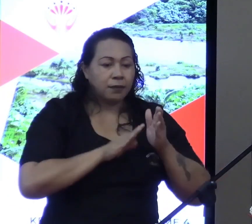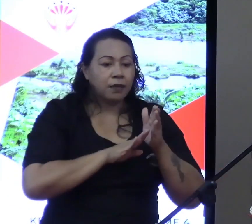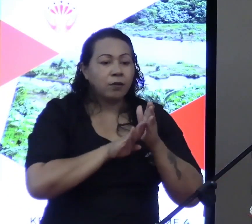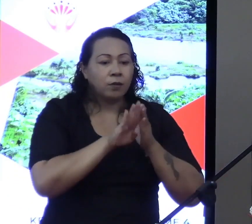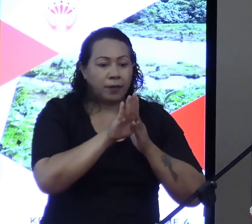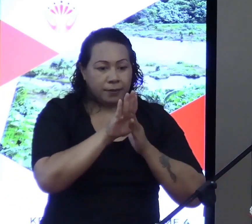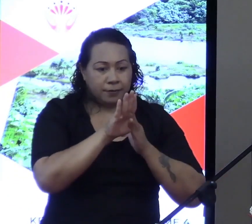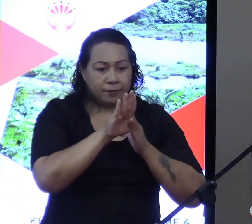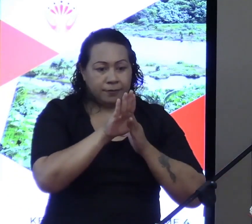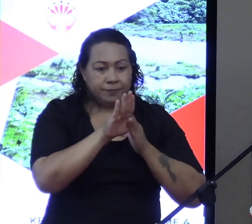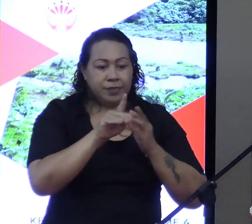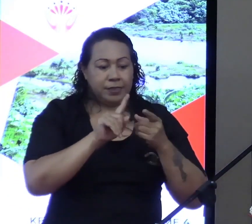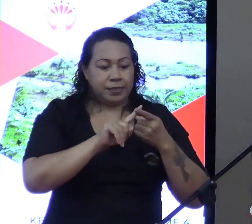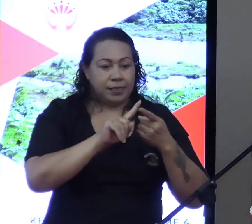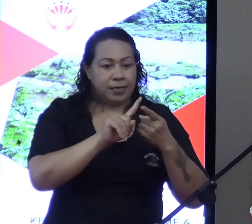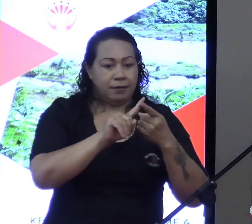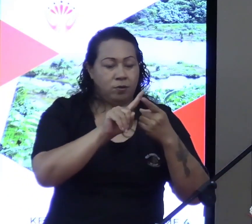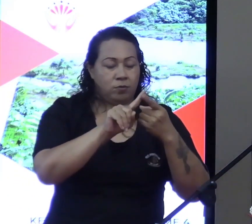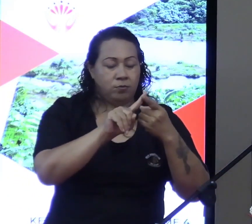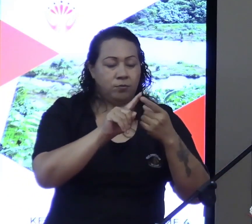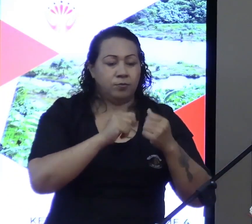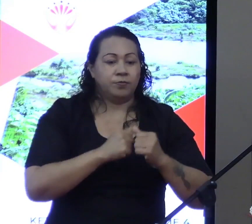growth and resilience.